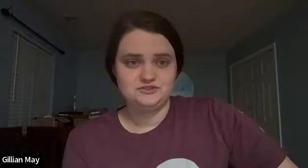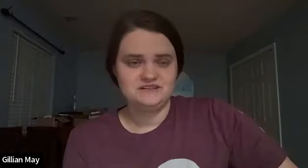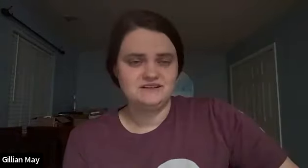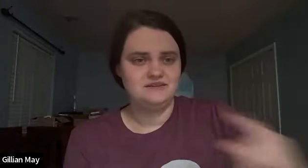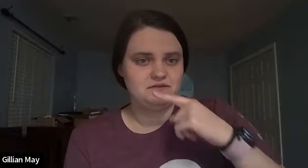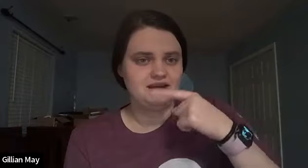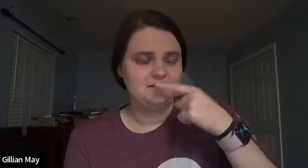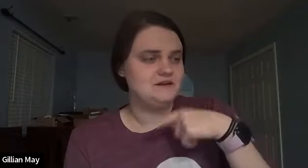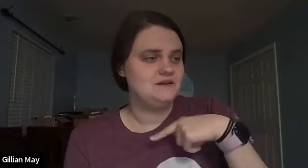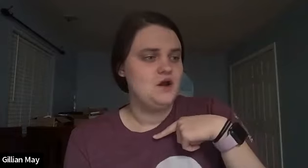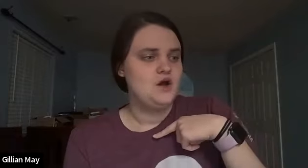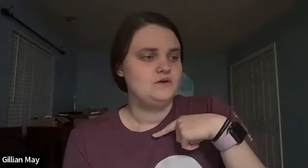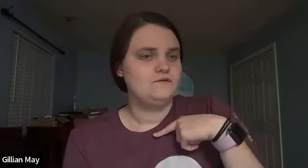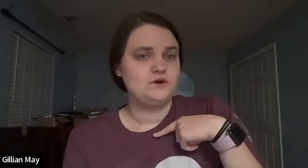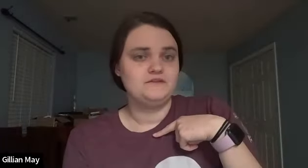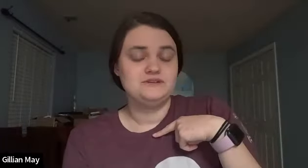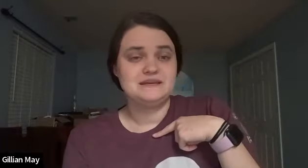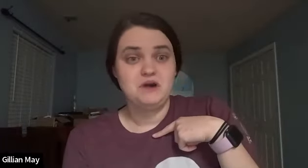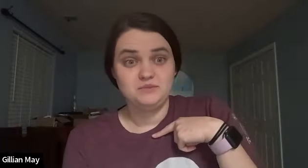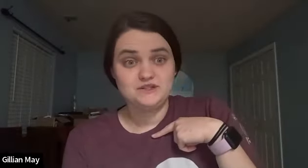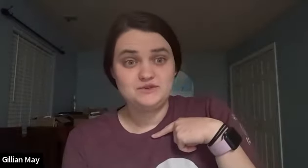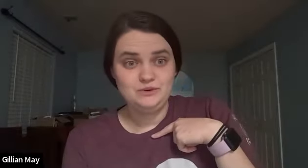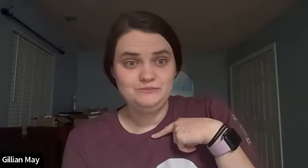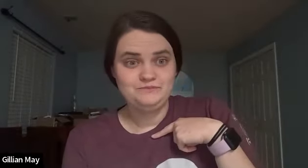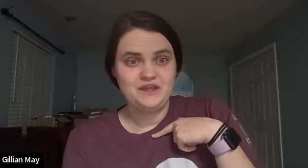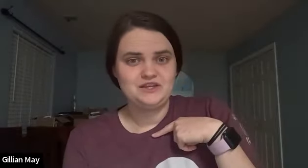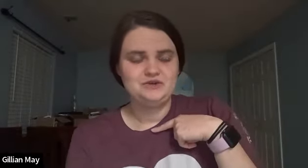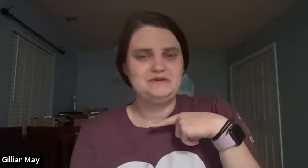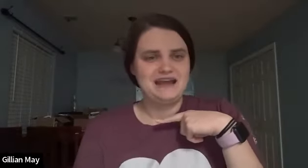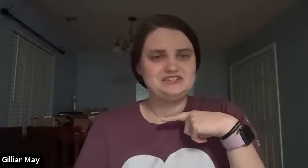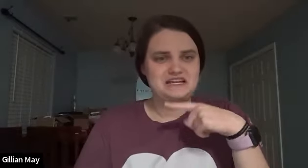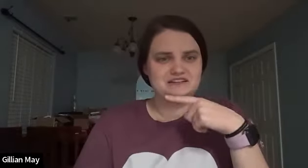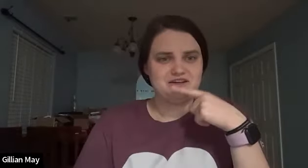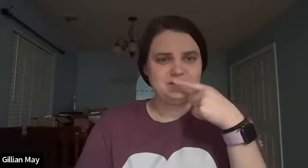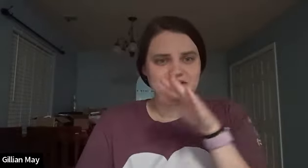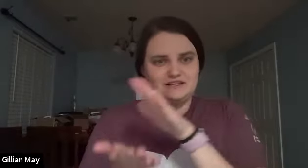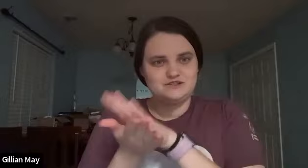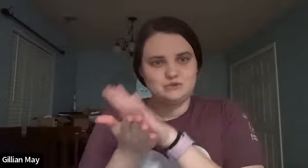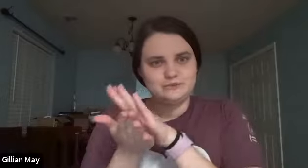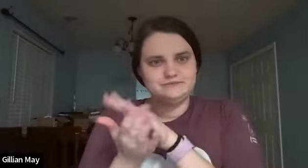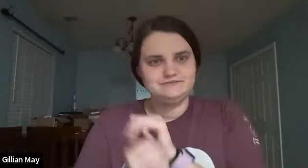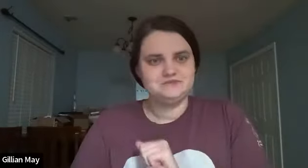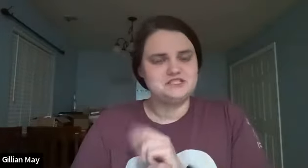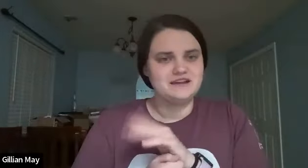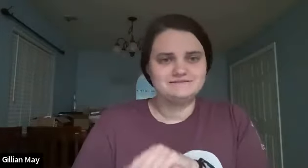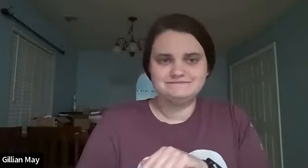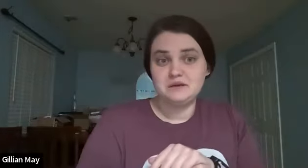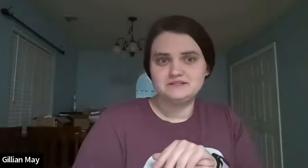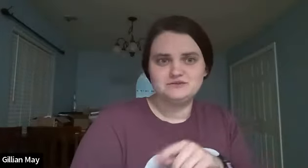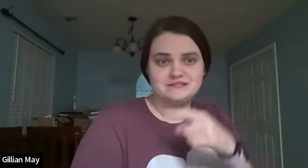Interestingly enough, on that hearing, if you were to say public school, you actually technically go hearing school. Just saying. Public school is actually